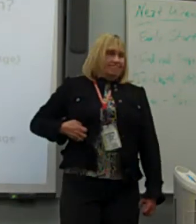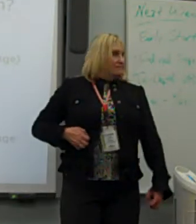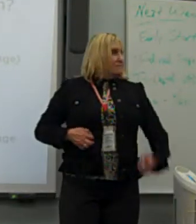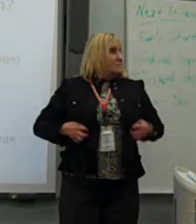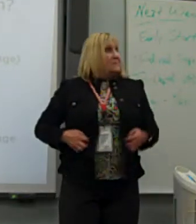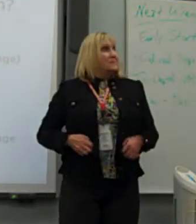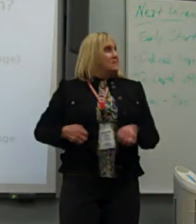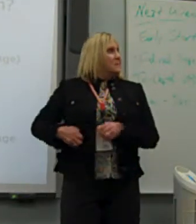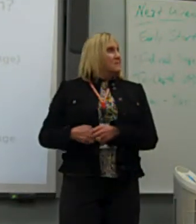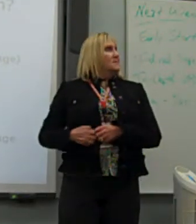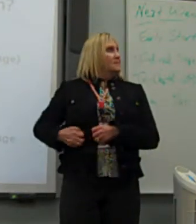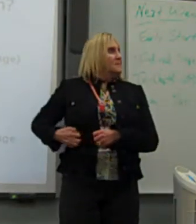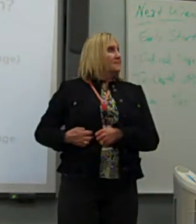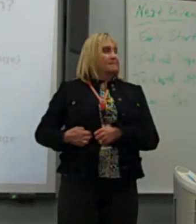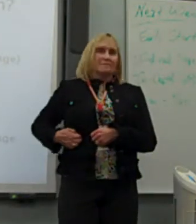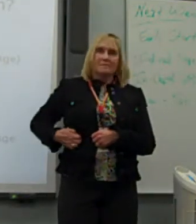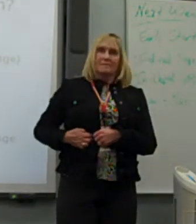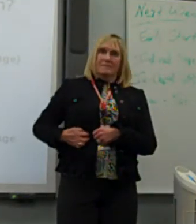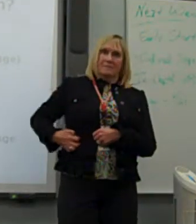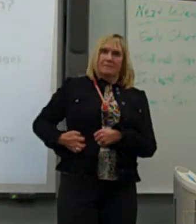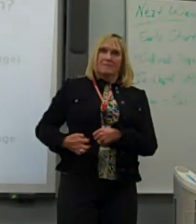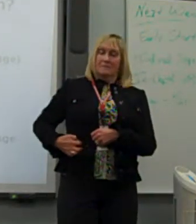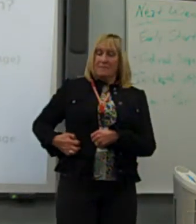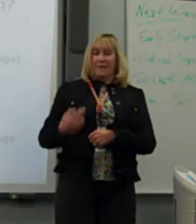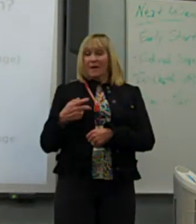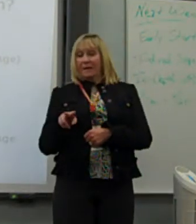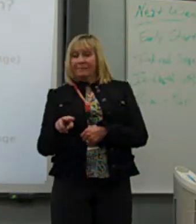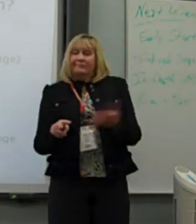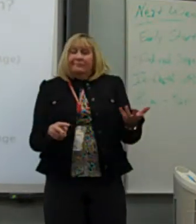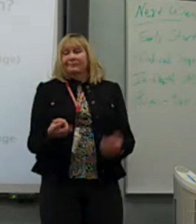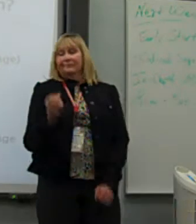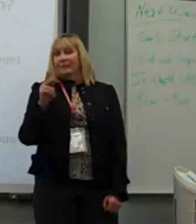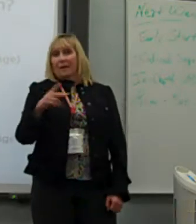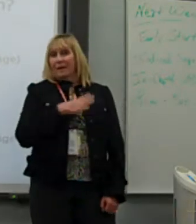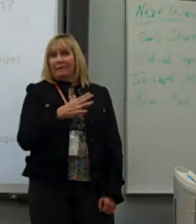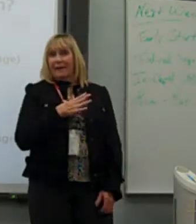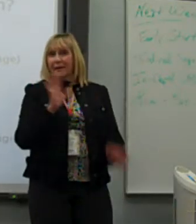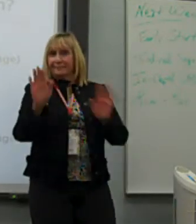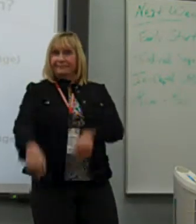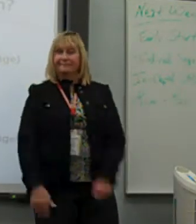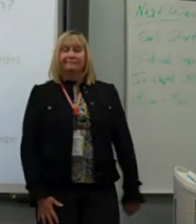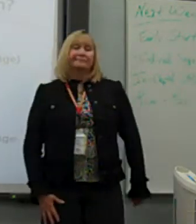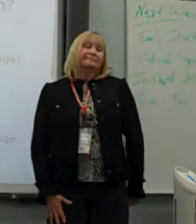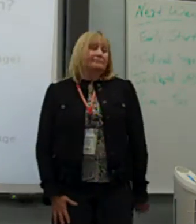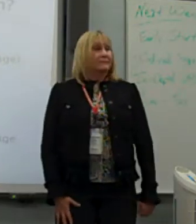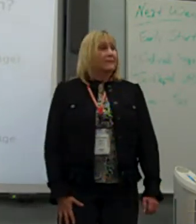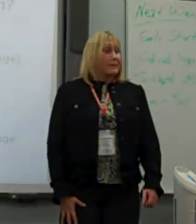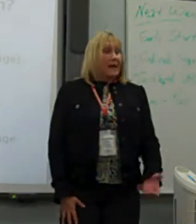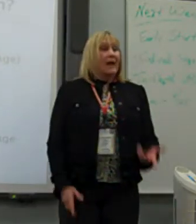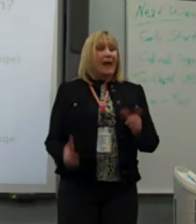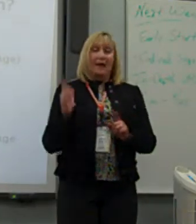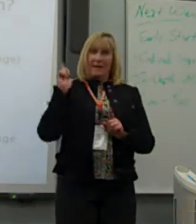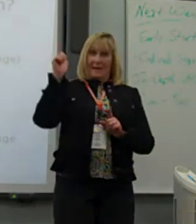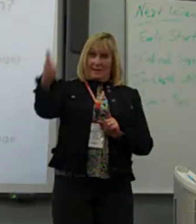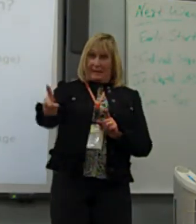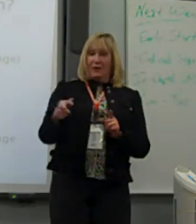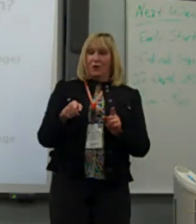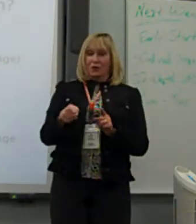She was just kind of standing there scratching her body. So I didn't take much notice to it.